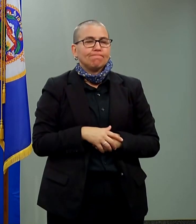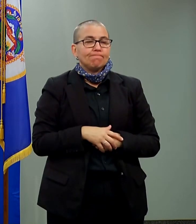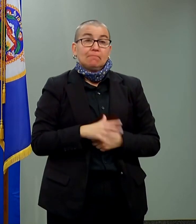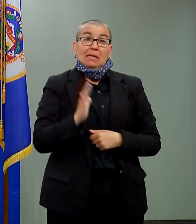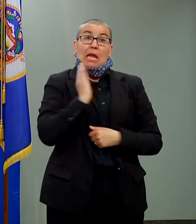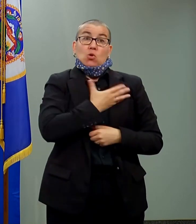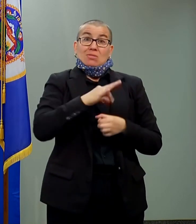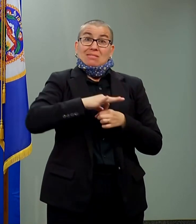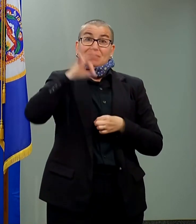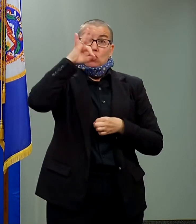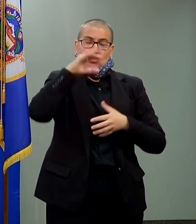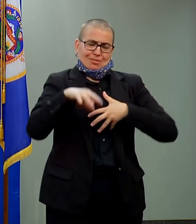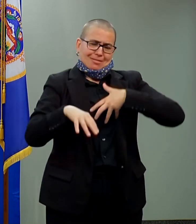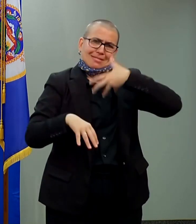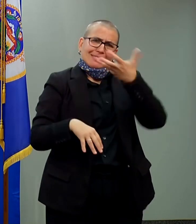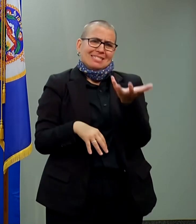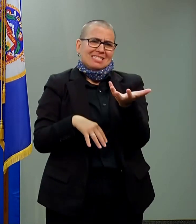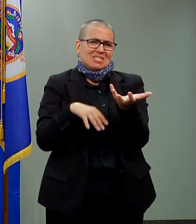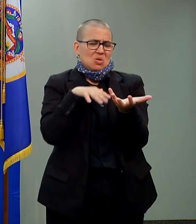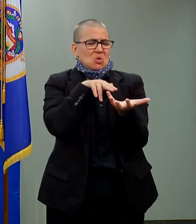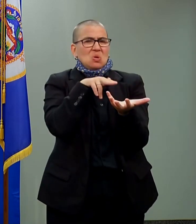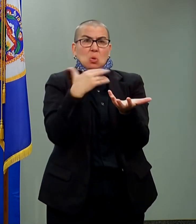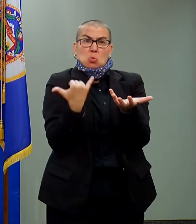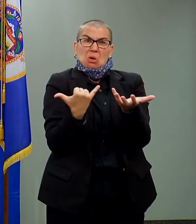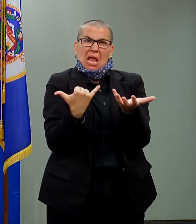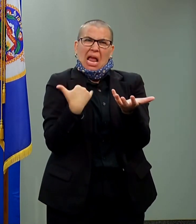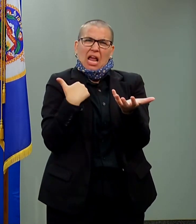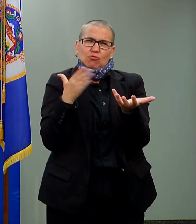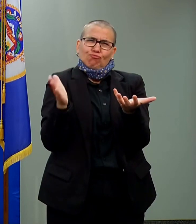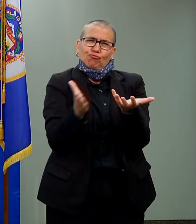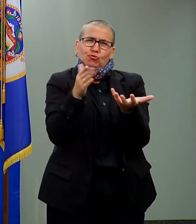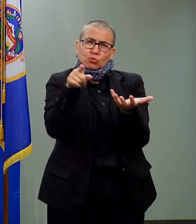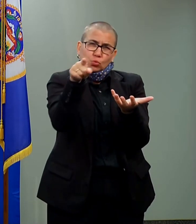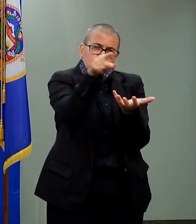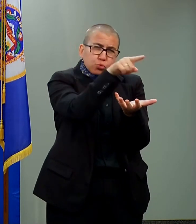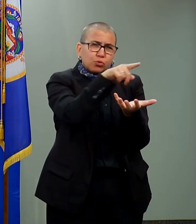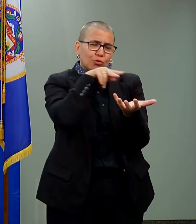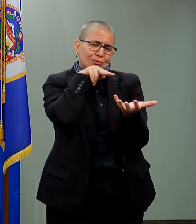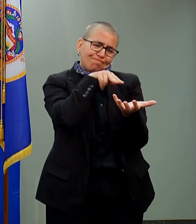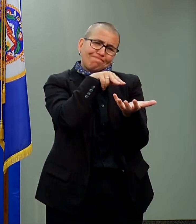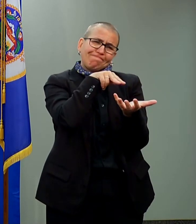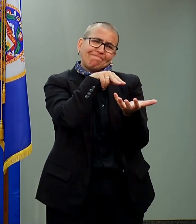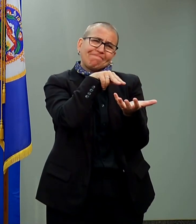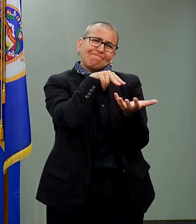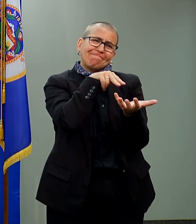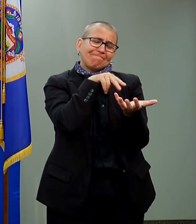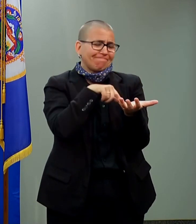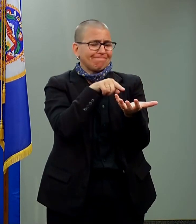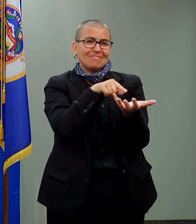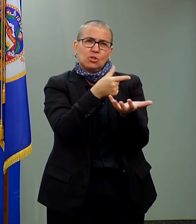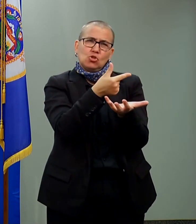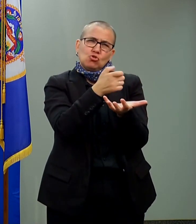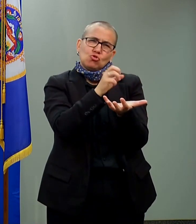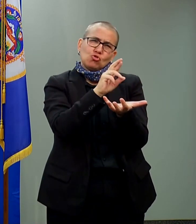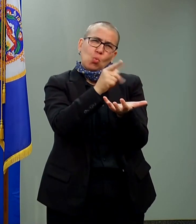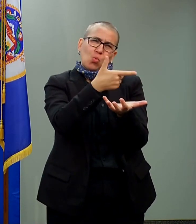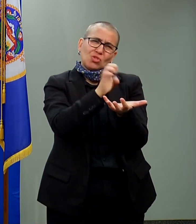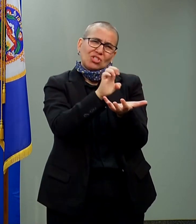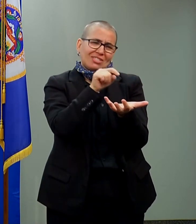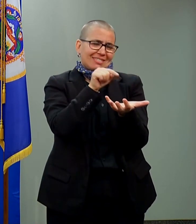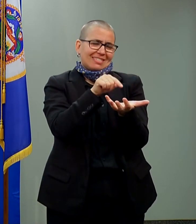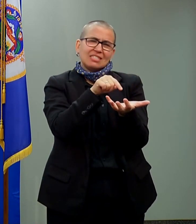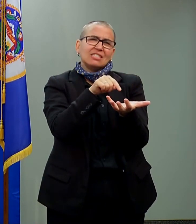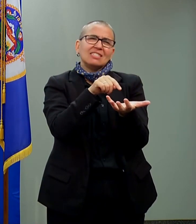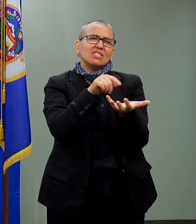now, we ought to be focused on the fact that George Floyd should still be alive today.